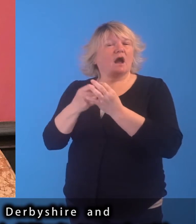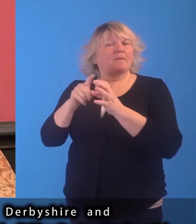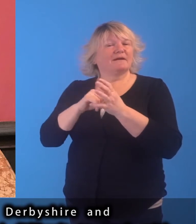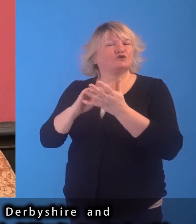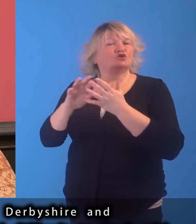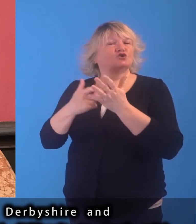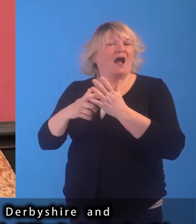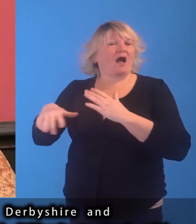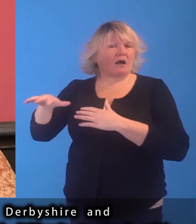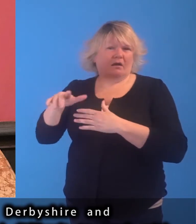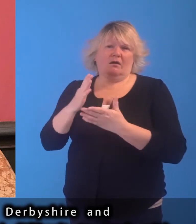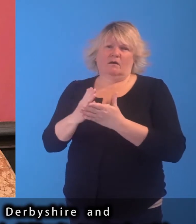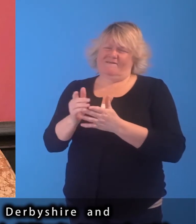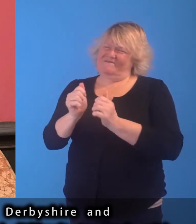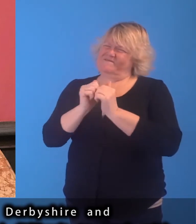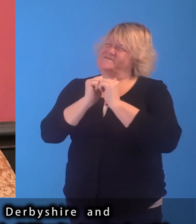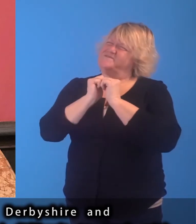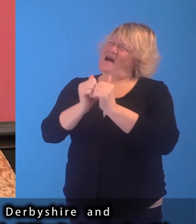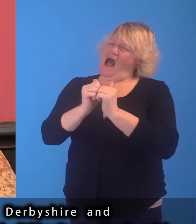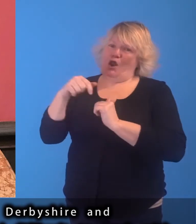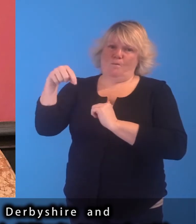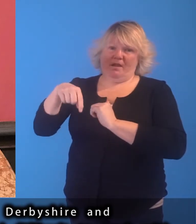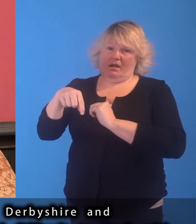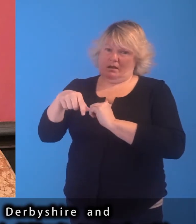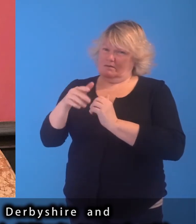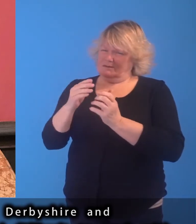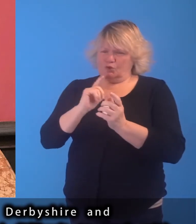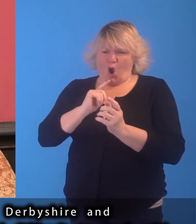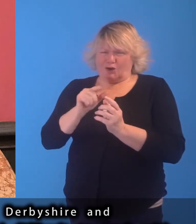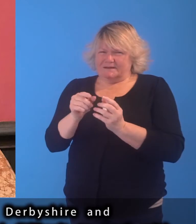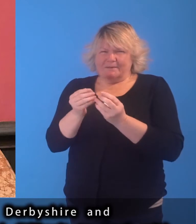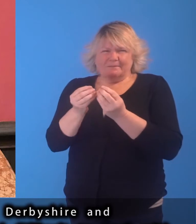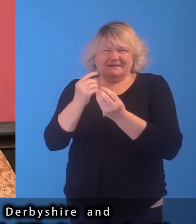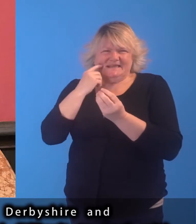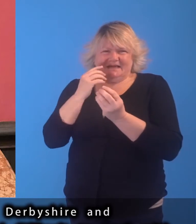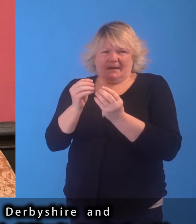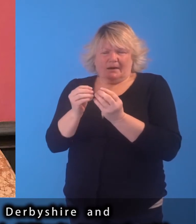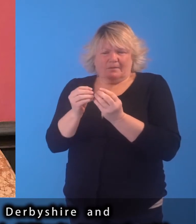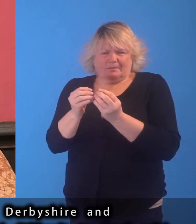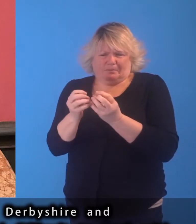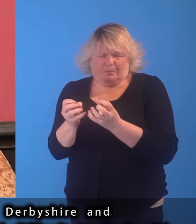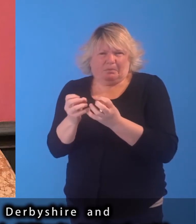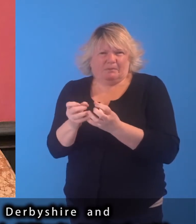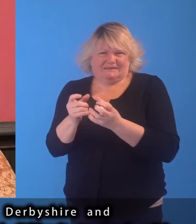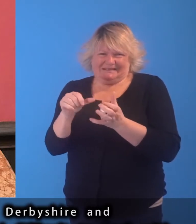from the 16th century and is Italian in origin.